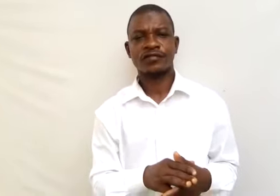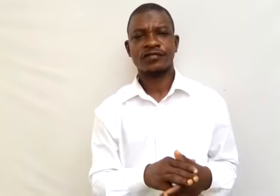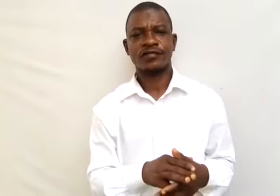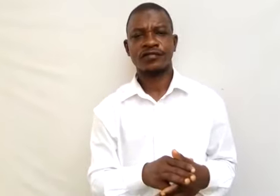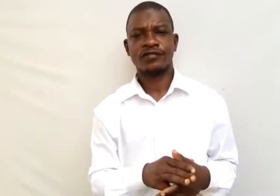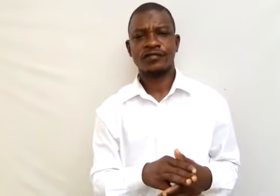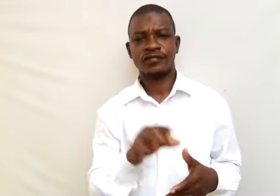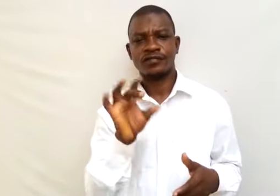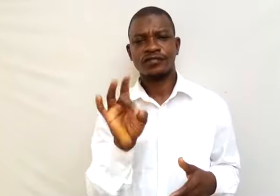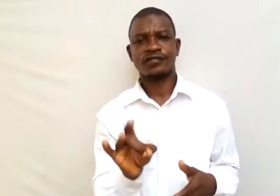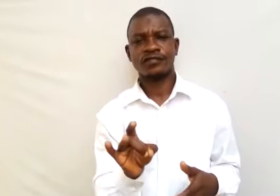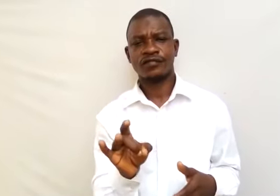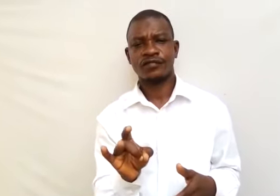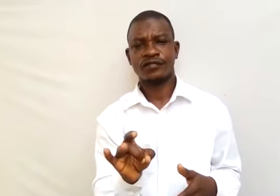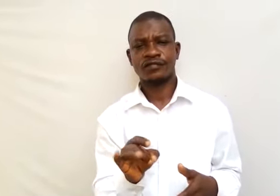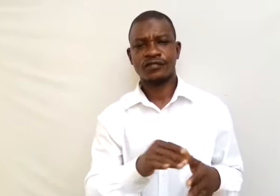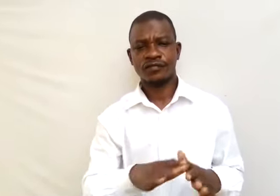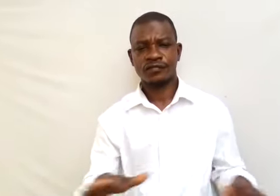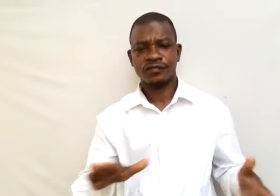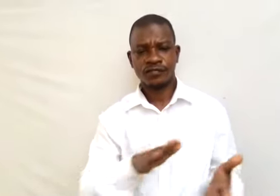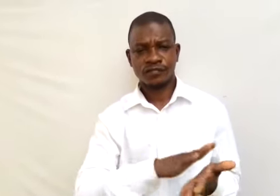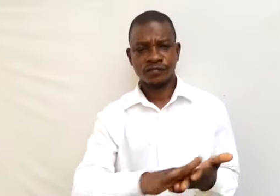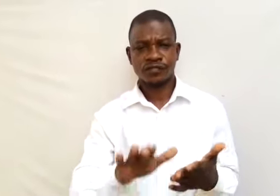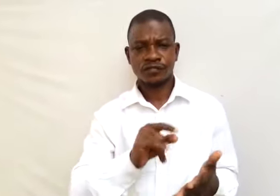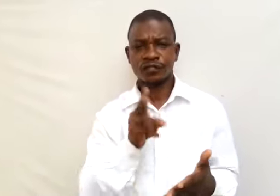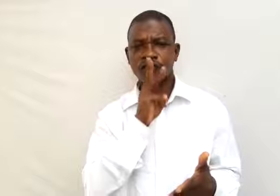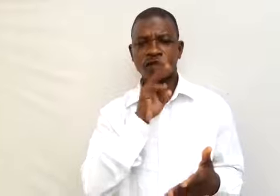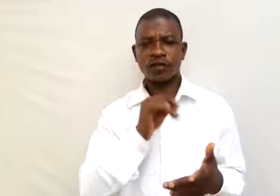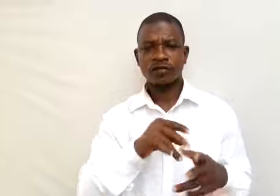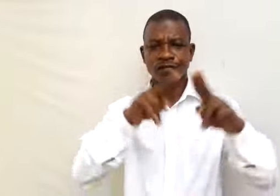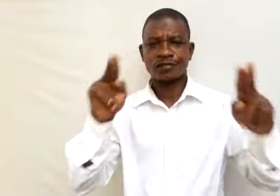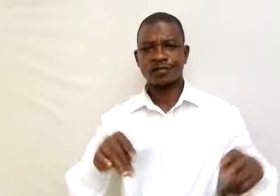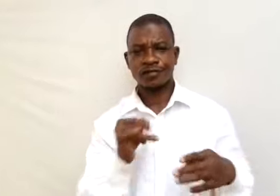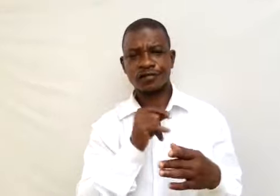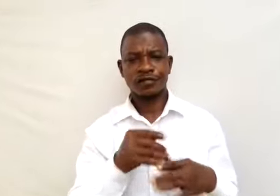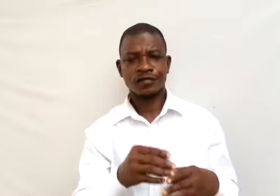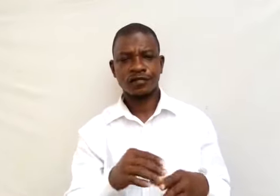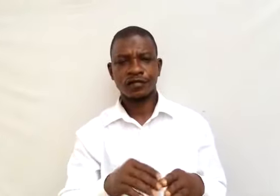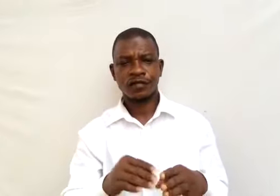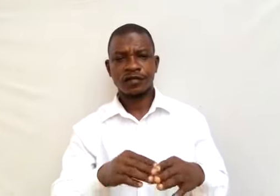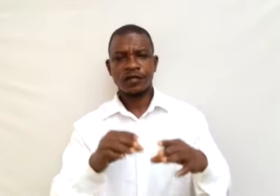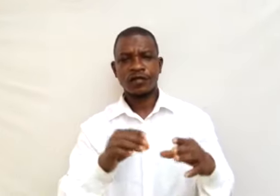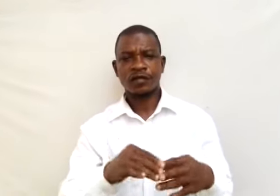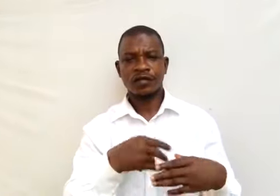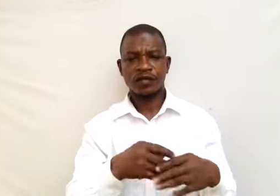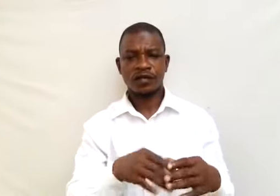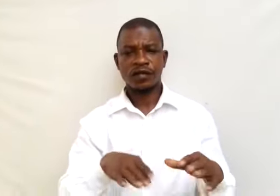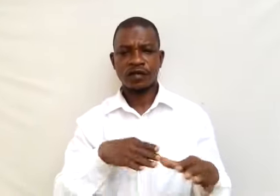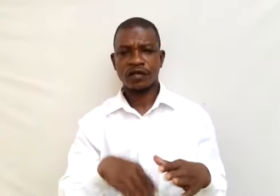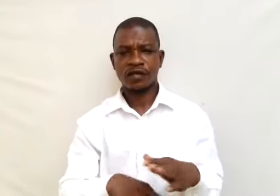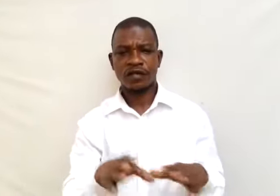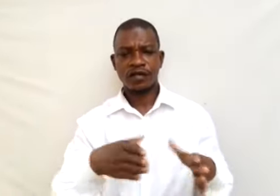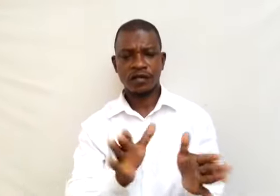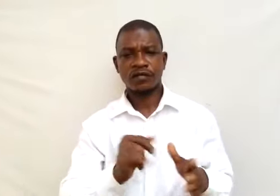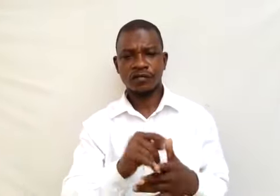Eight, freshwater habitat accommodates boni fishes. The life of